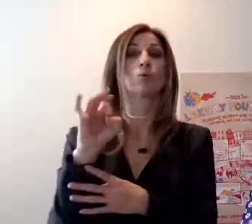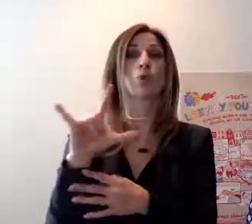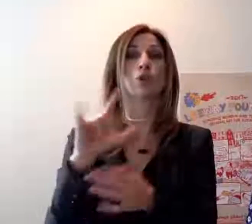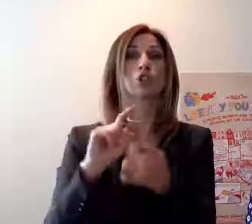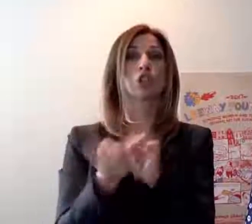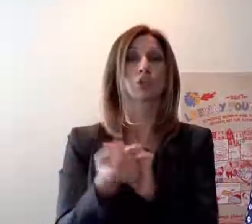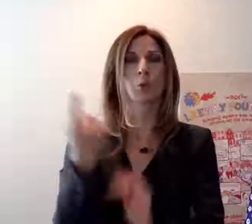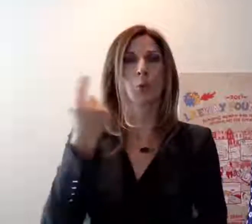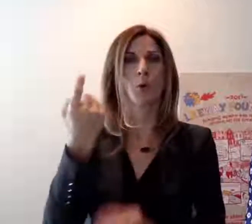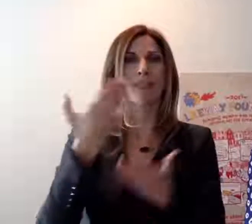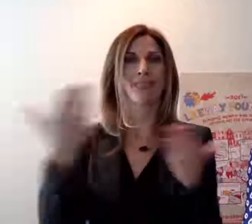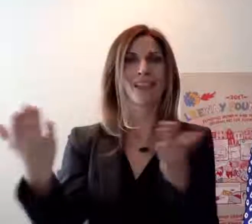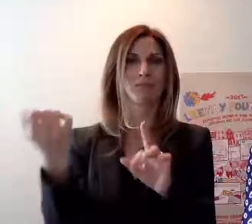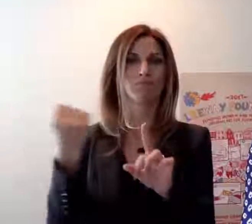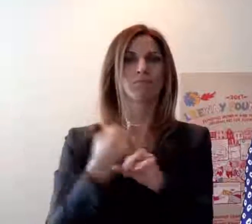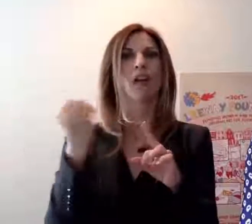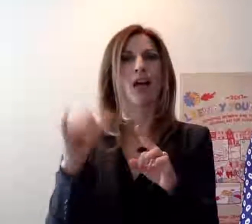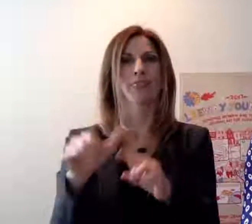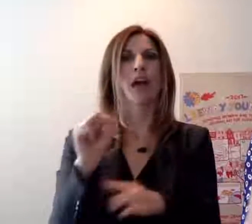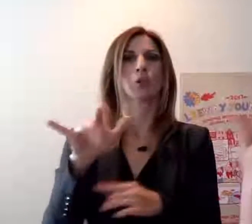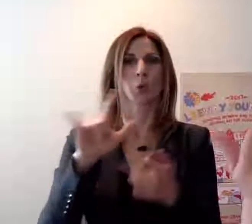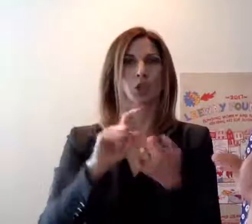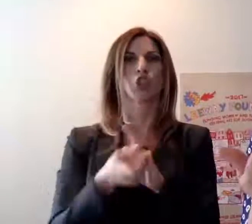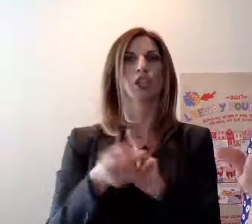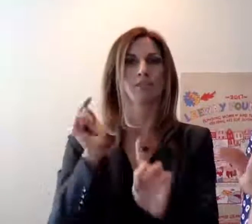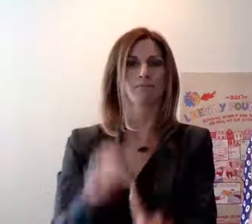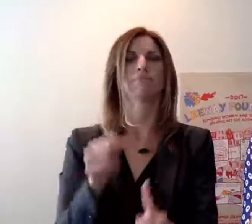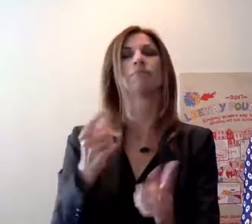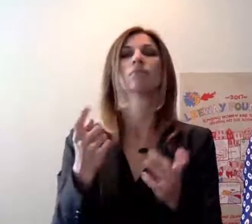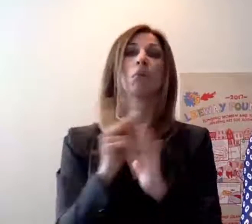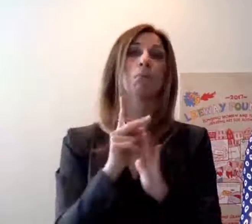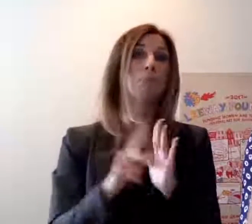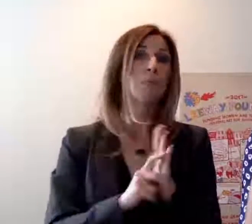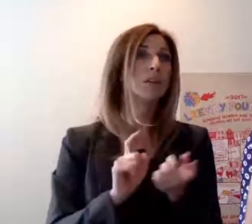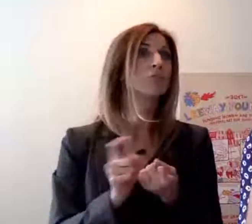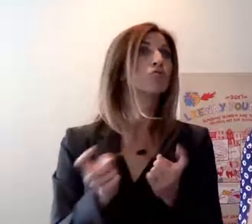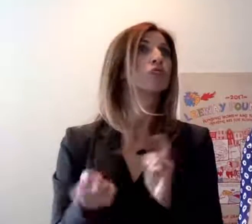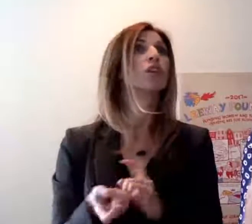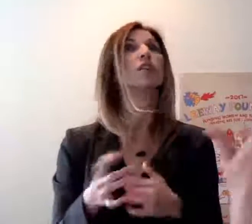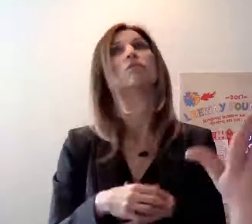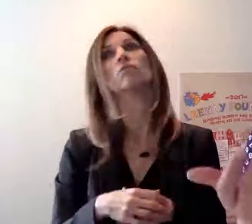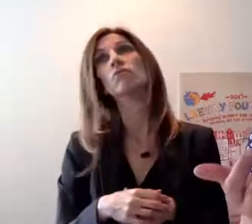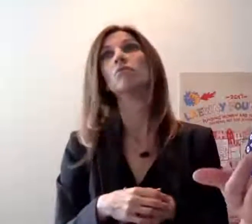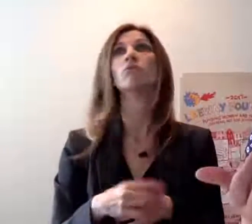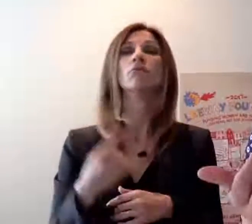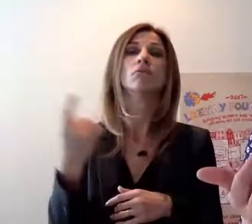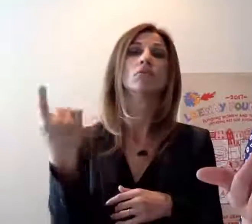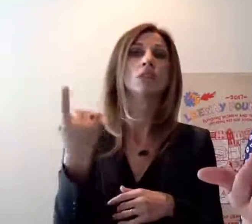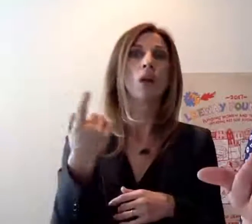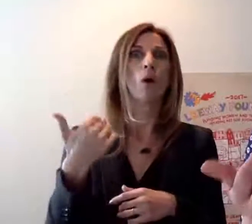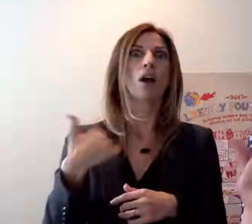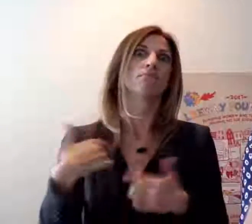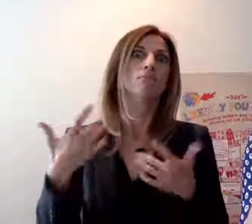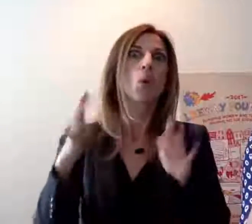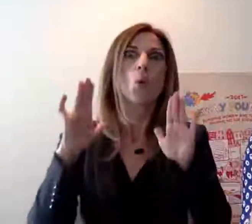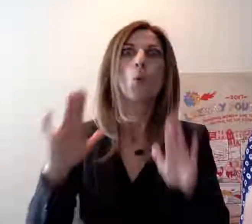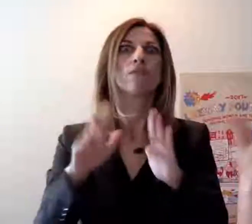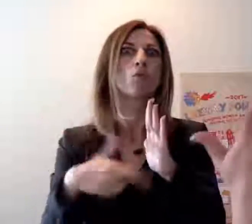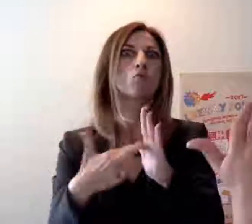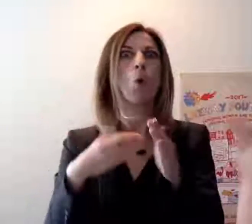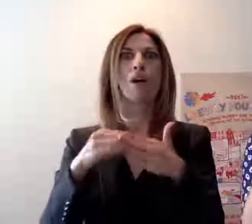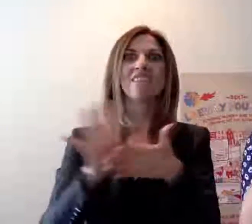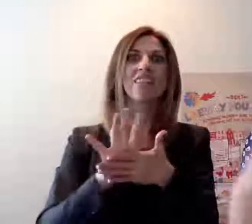singular incident, right? Like a particular policy is changed, someone is cast in a major role in a film who never